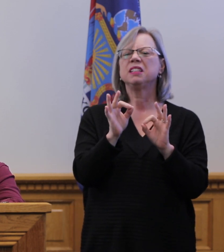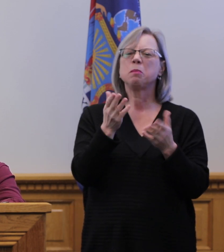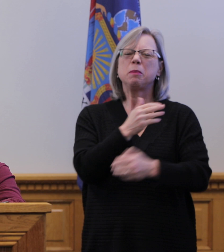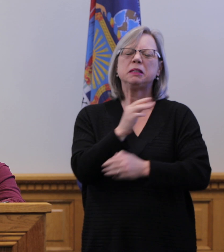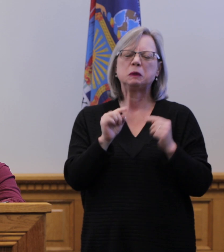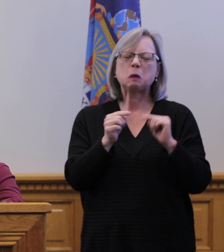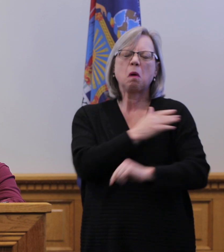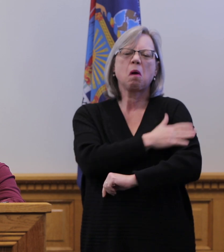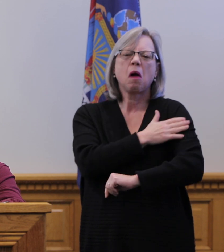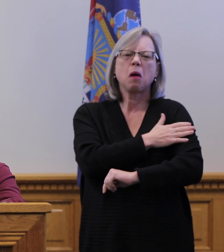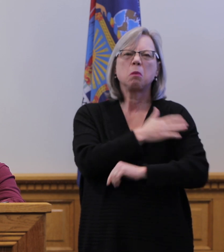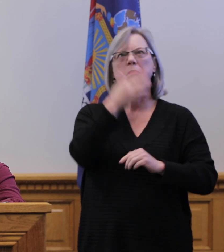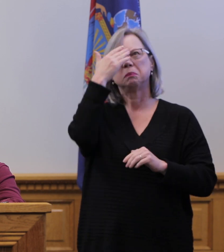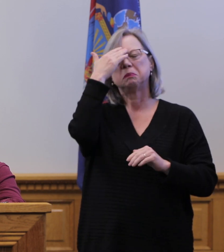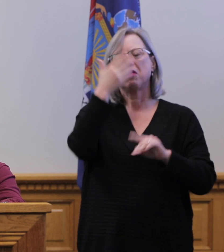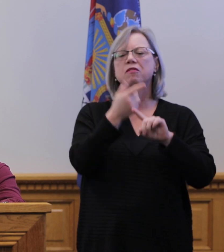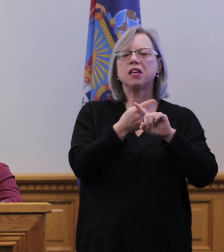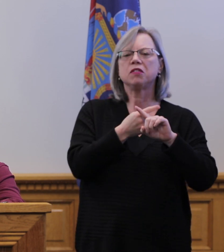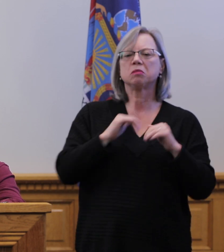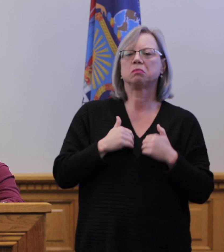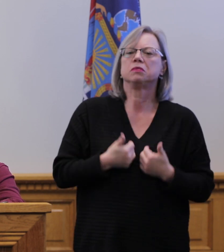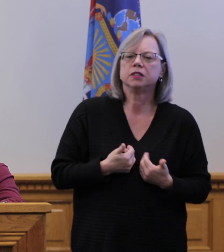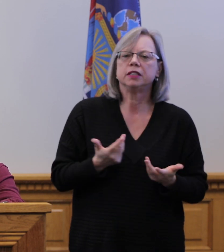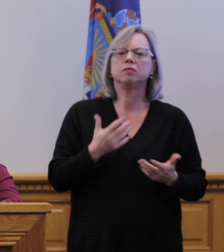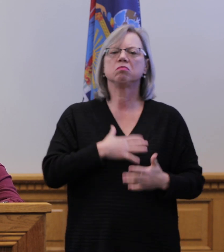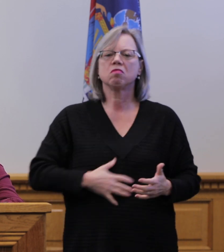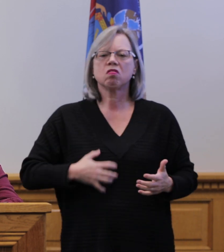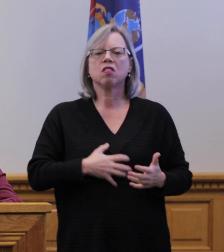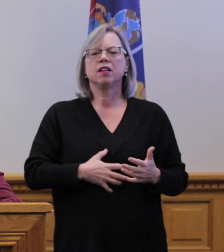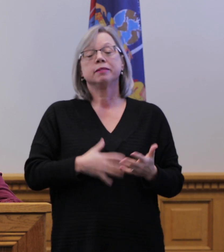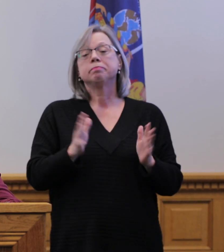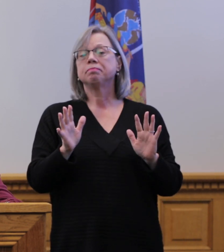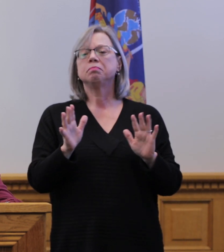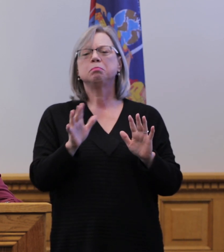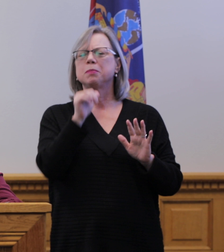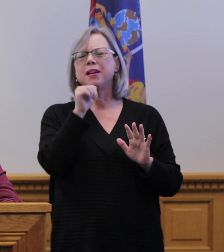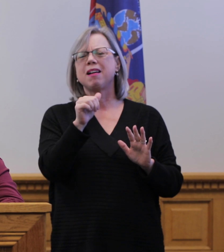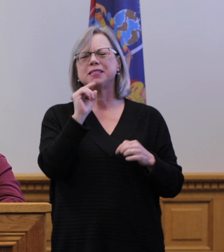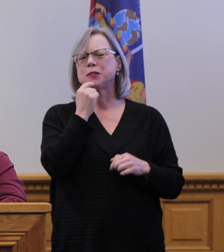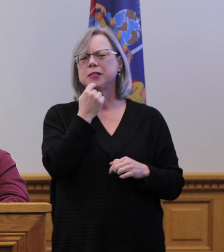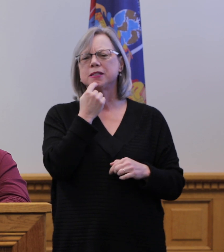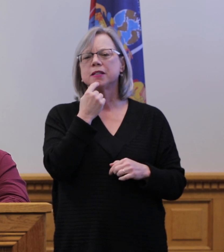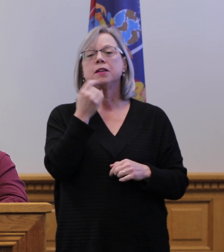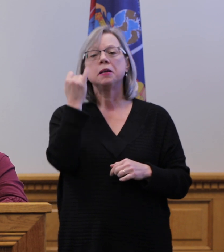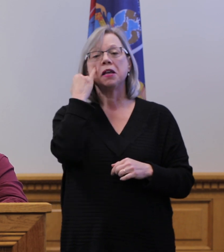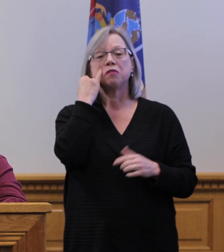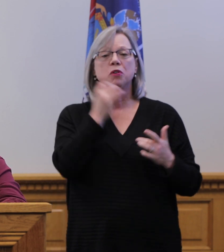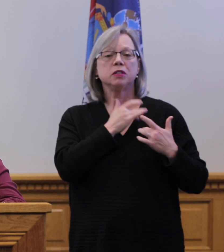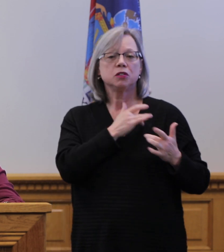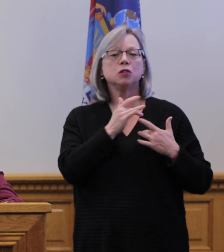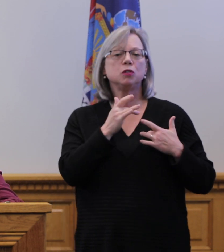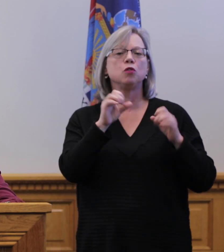arm, fever, fatigue, or nausea. Still, if you have questions or concern about the vaccines, call your doctor or the county's